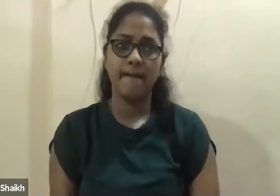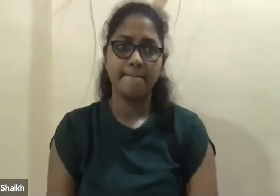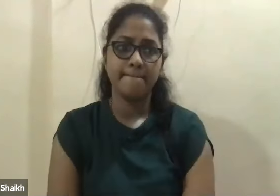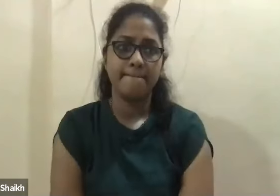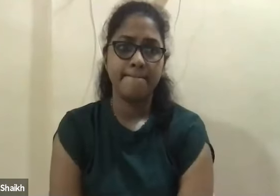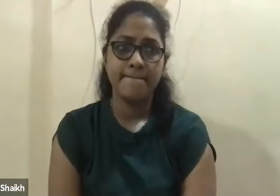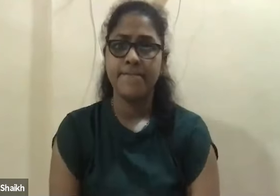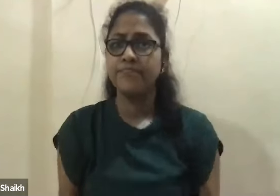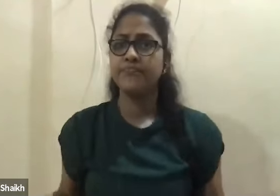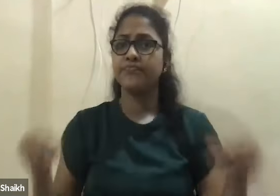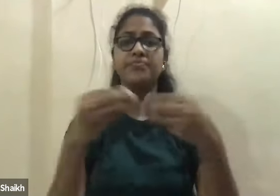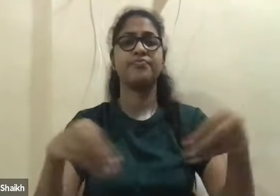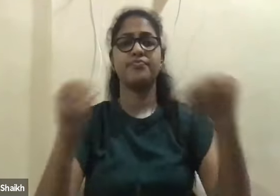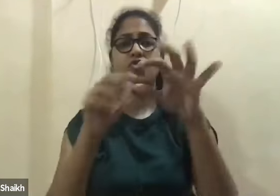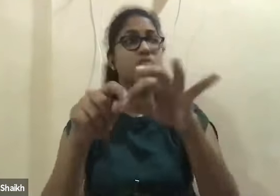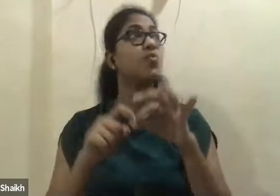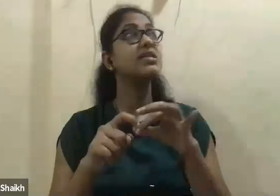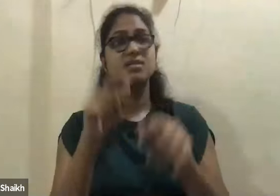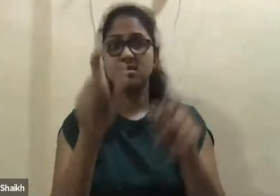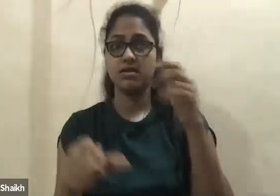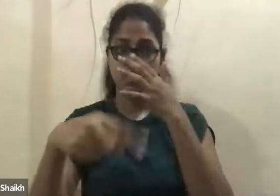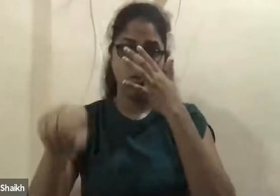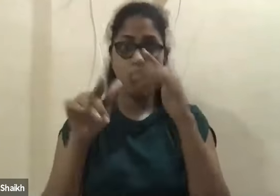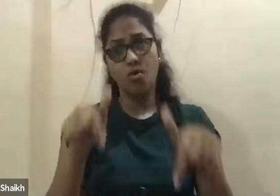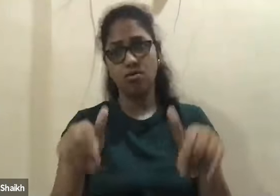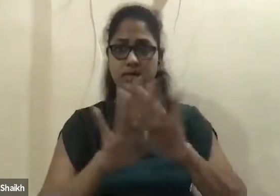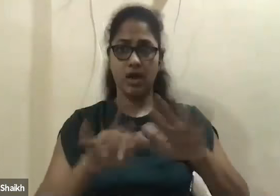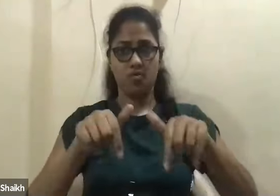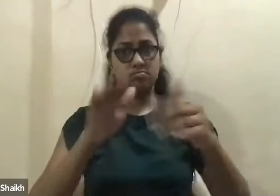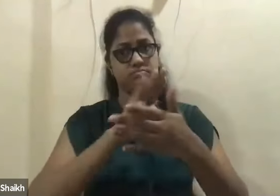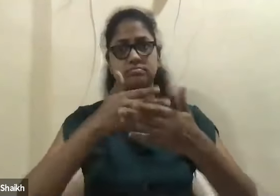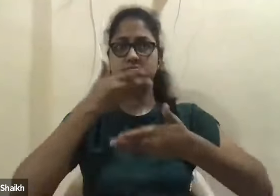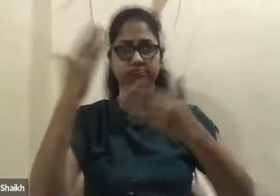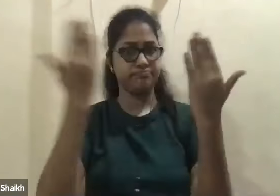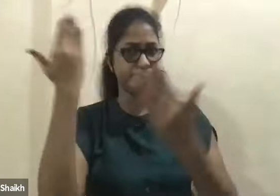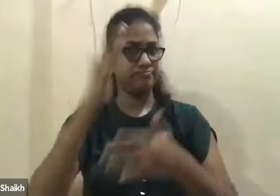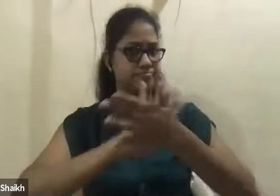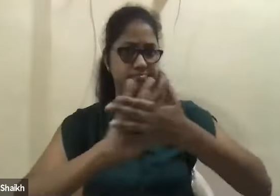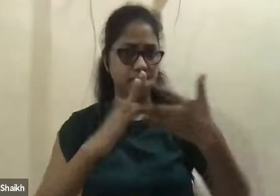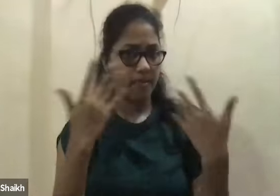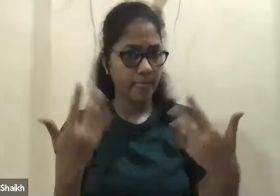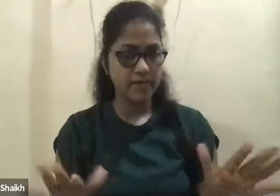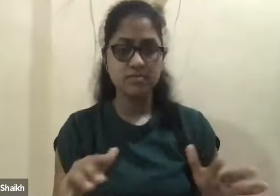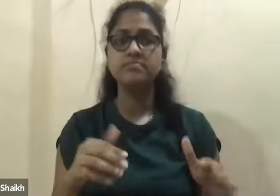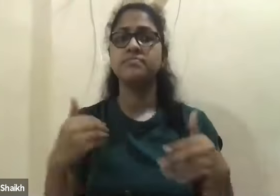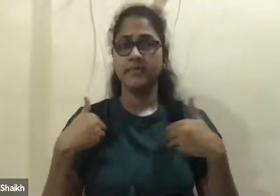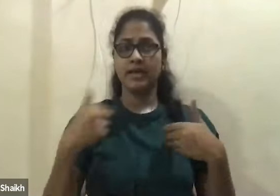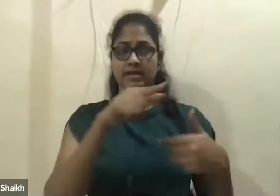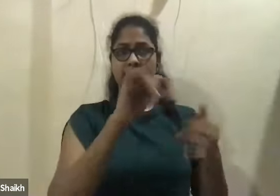Any more questions from the participants, or can we conclude the session? I have given Maya and Jasmina's